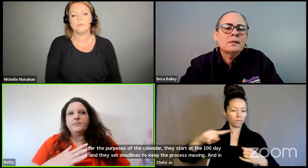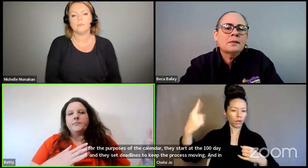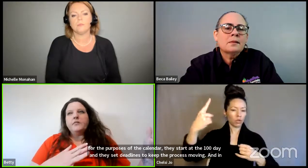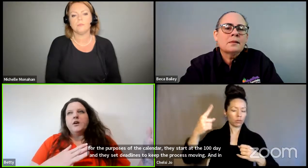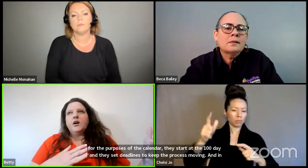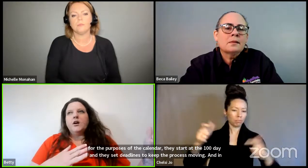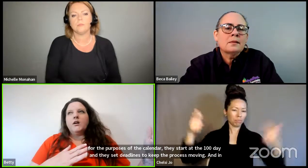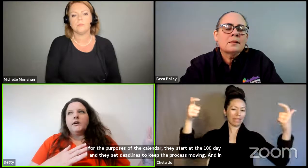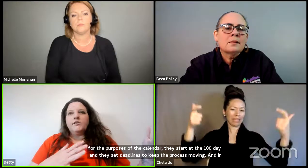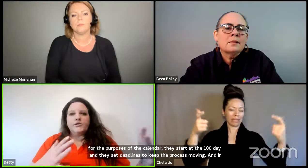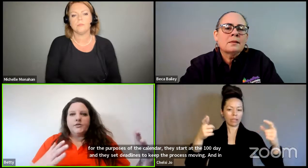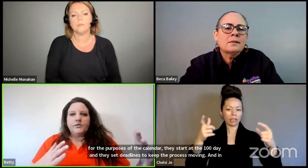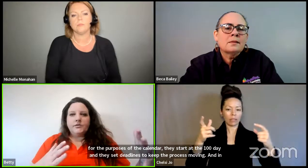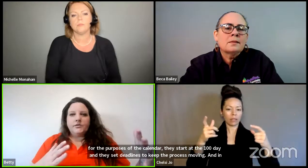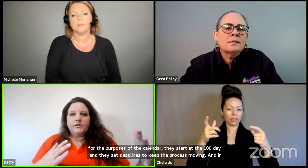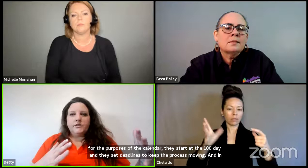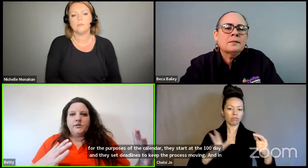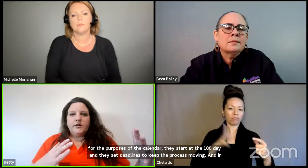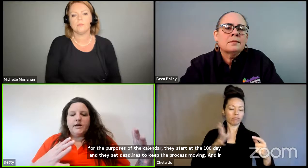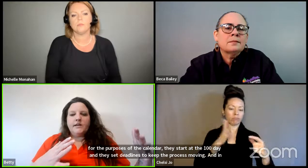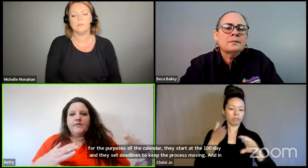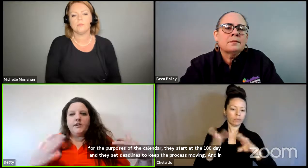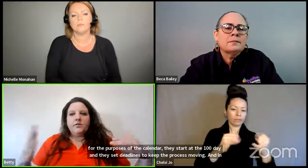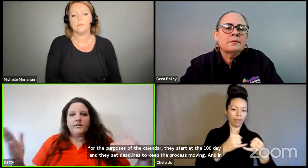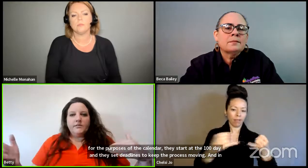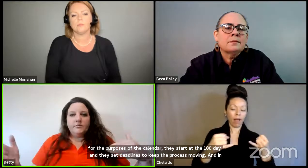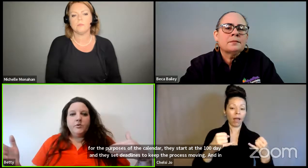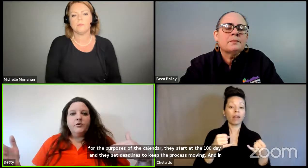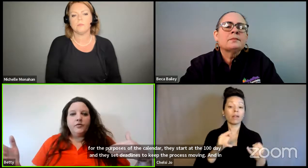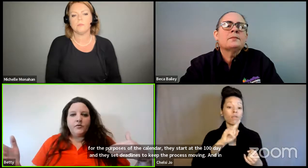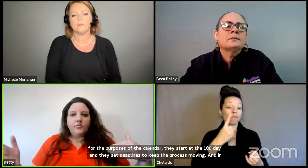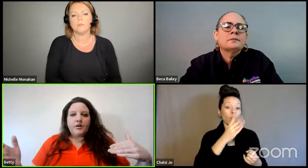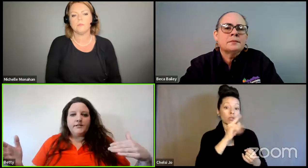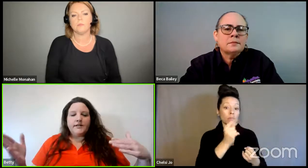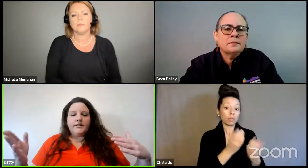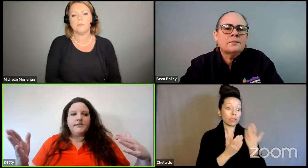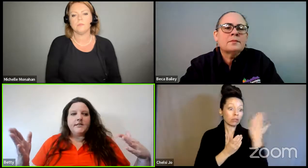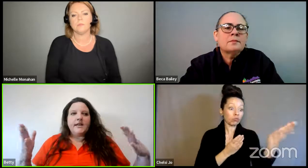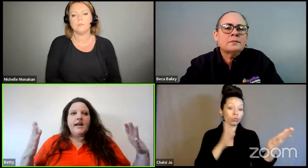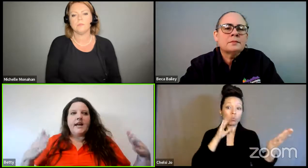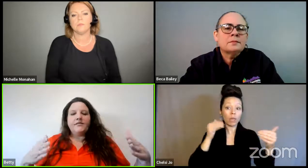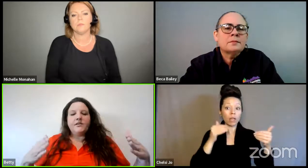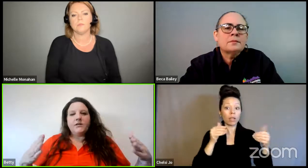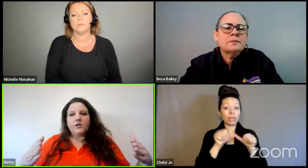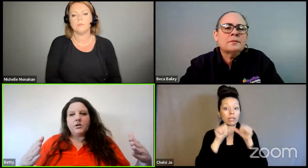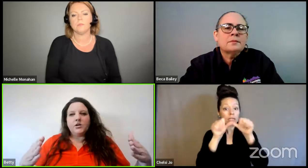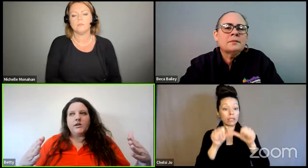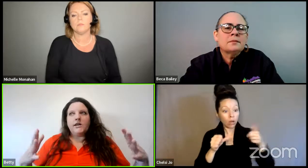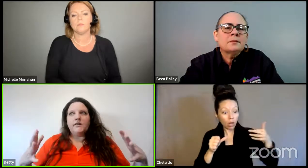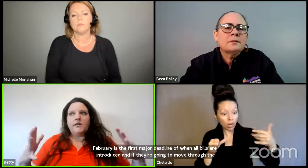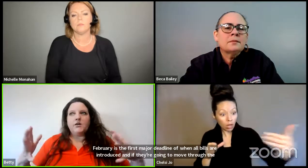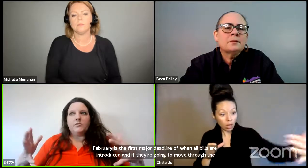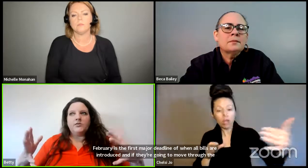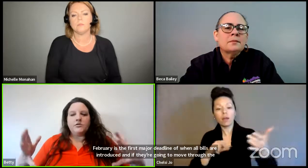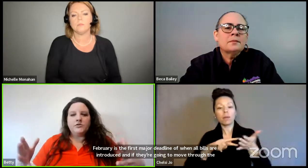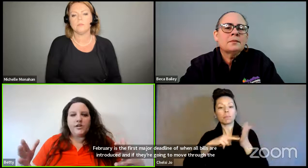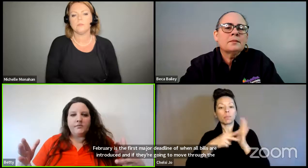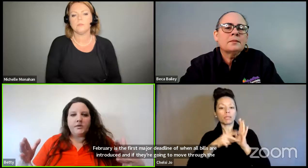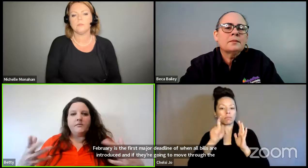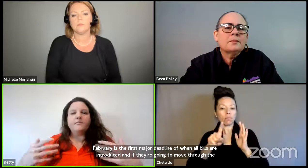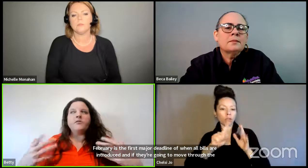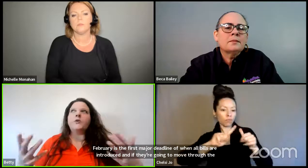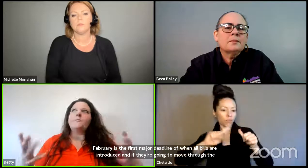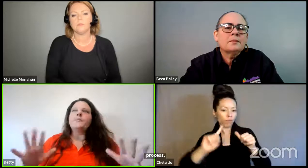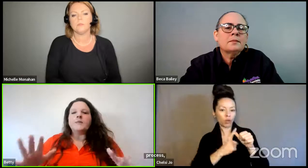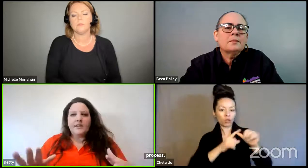bills are introduced. And if they're going to move through the process, they have to be heard in their original